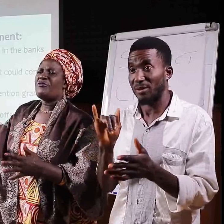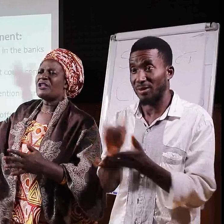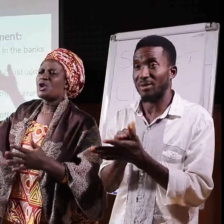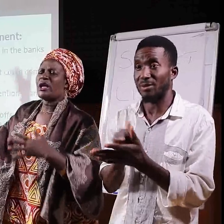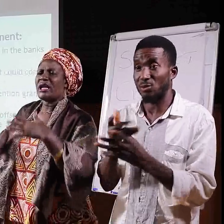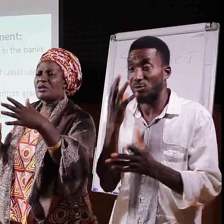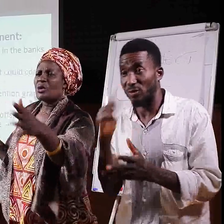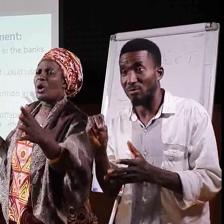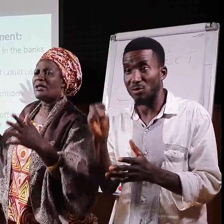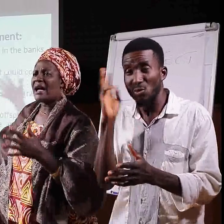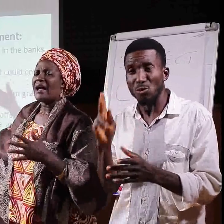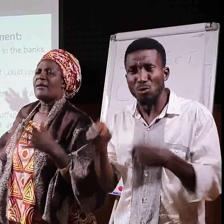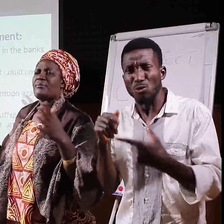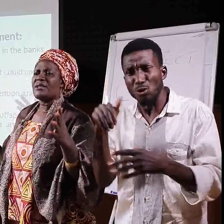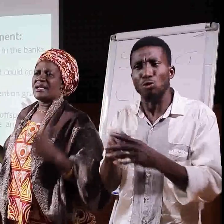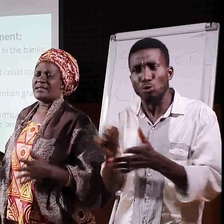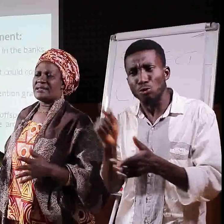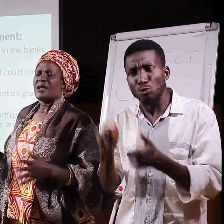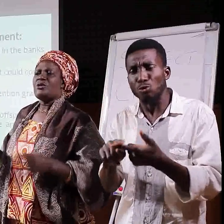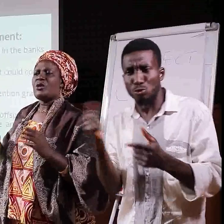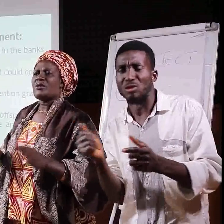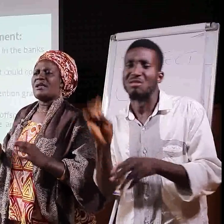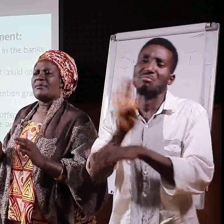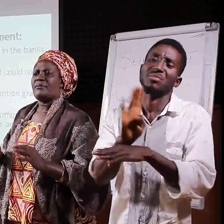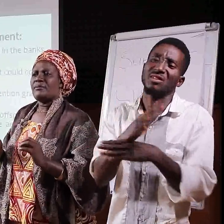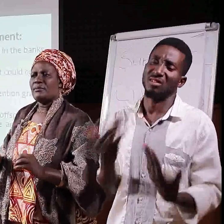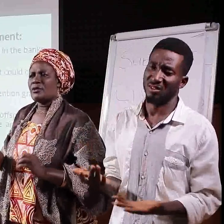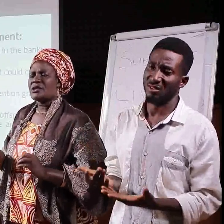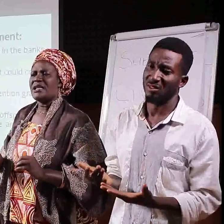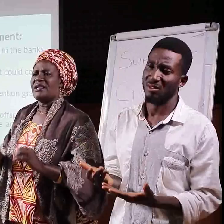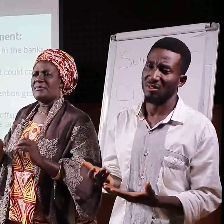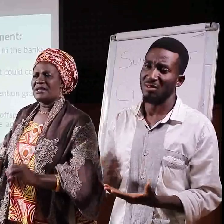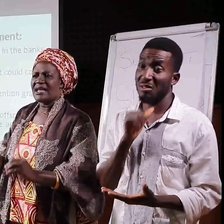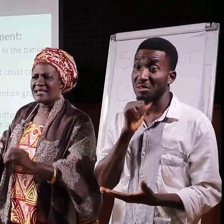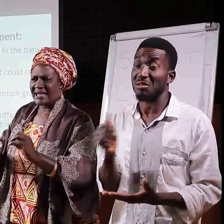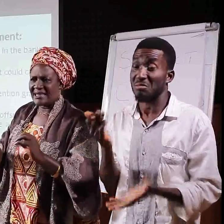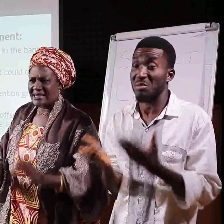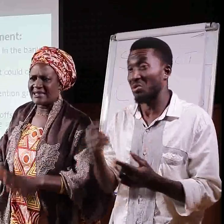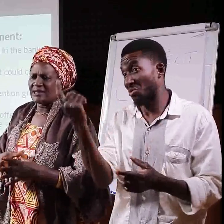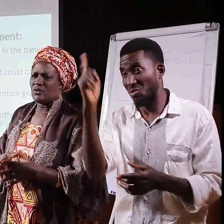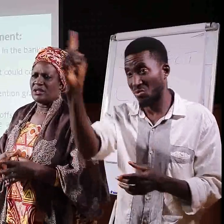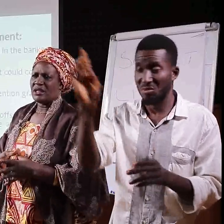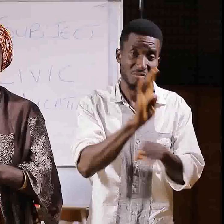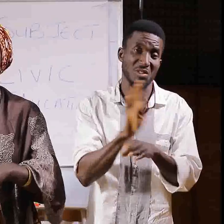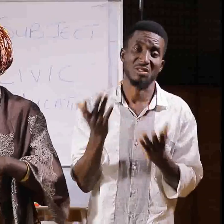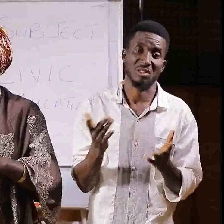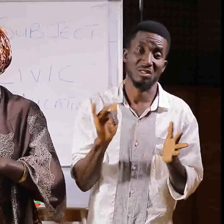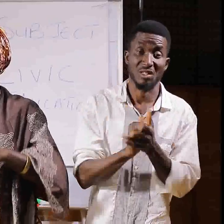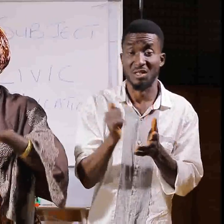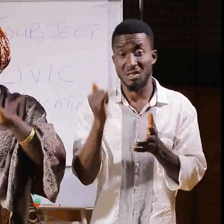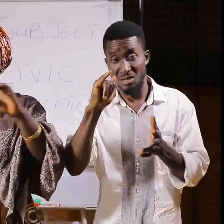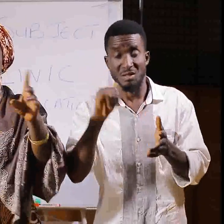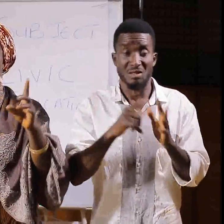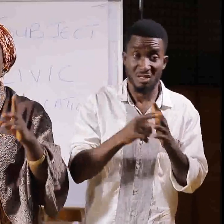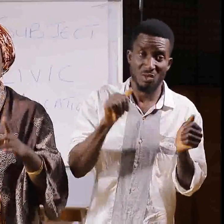will venture into other businesses, not mostly the business that they started with. They will